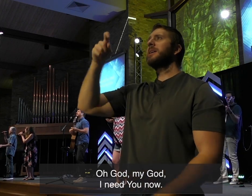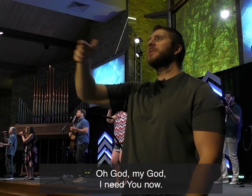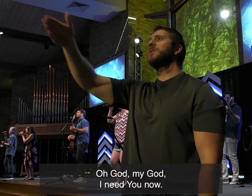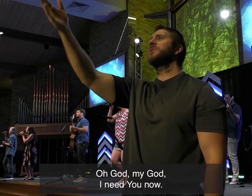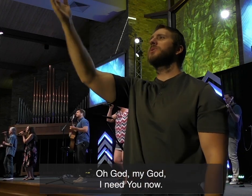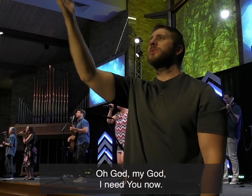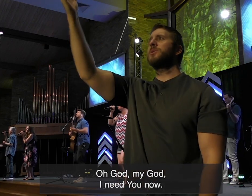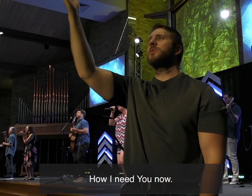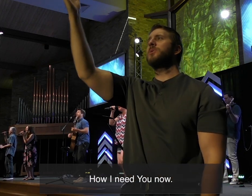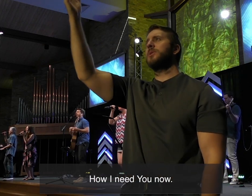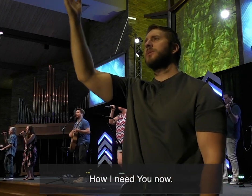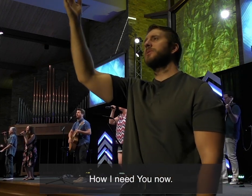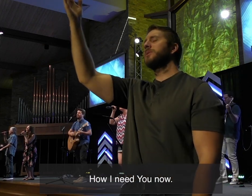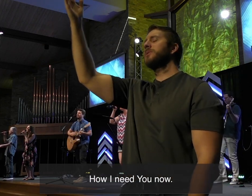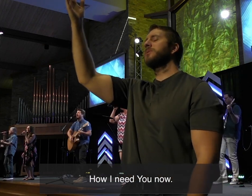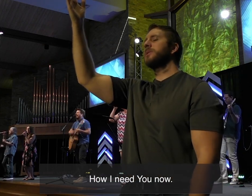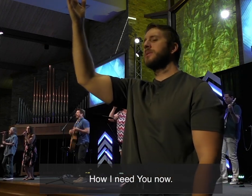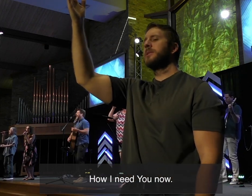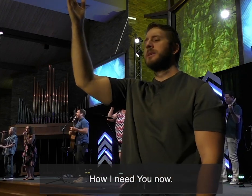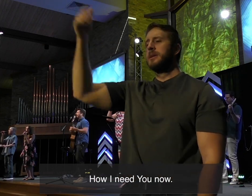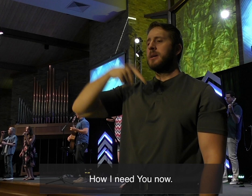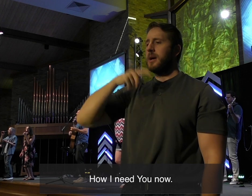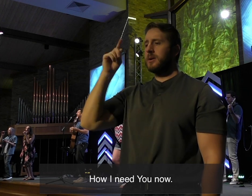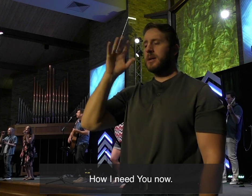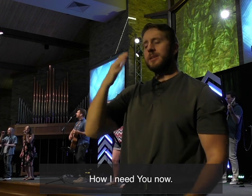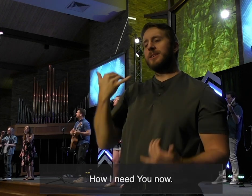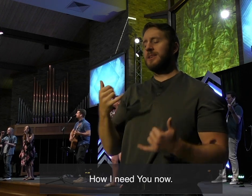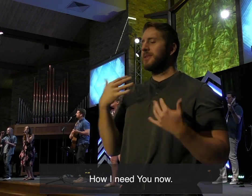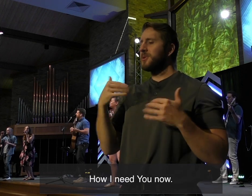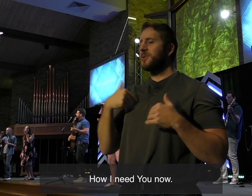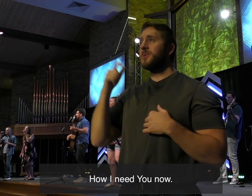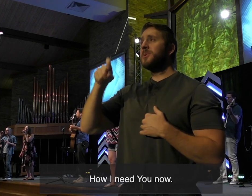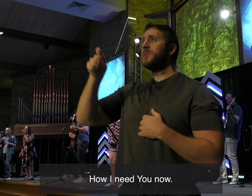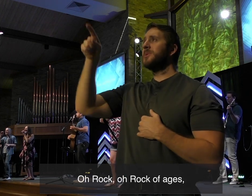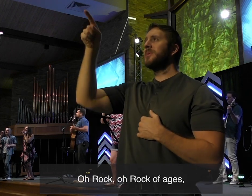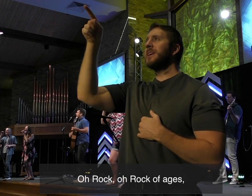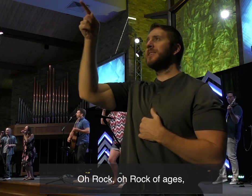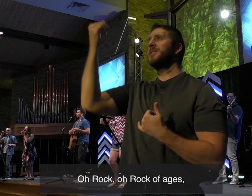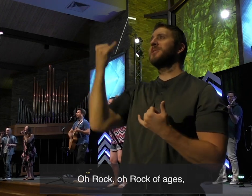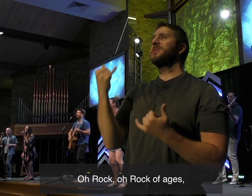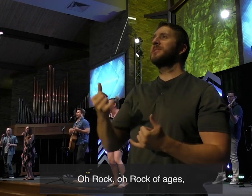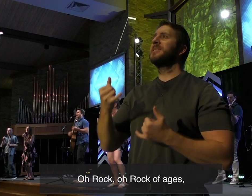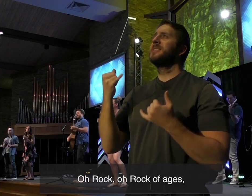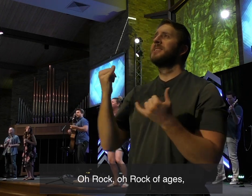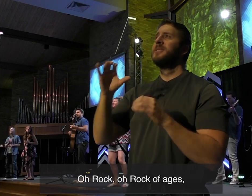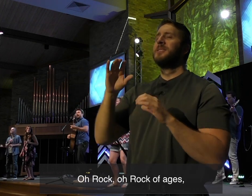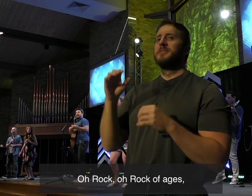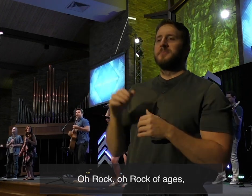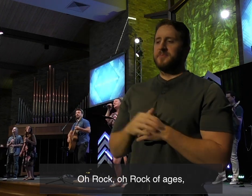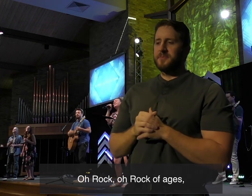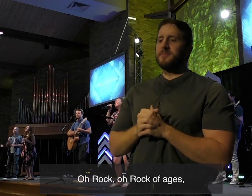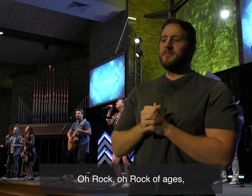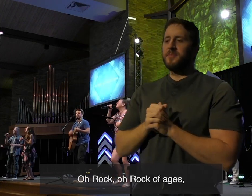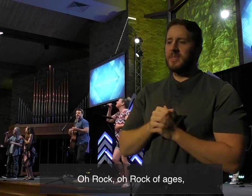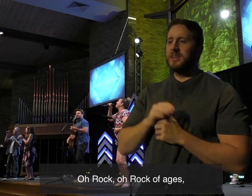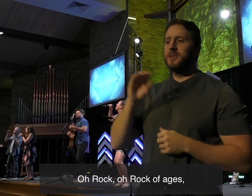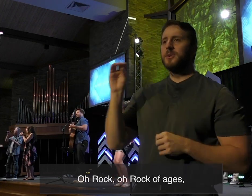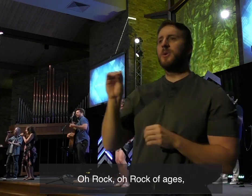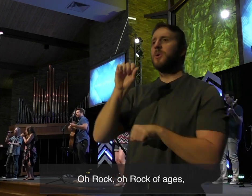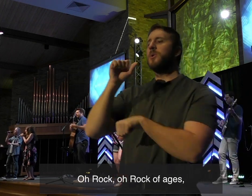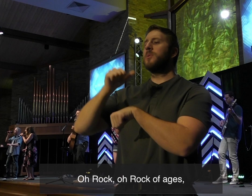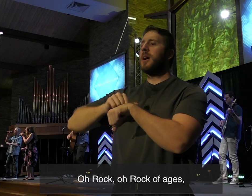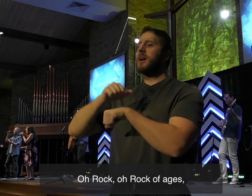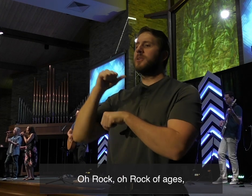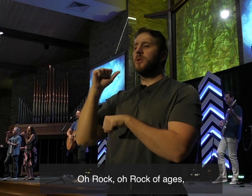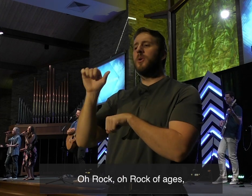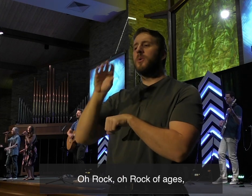I need you now. How I need you. Oh rock my